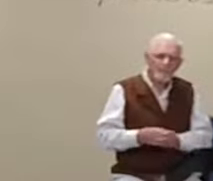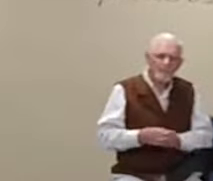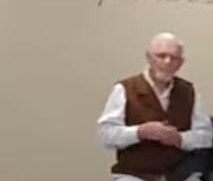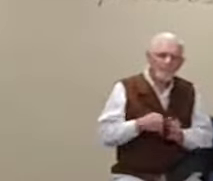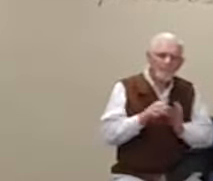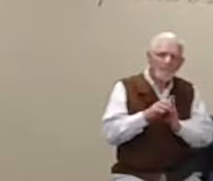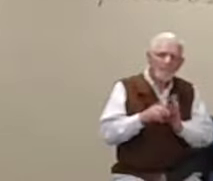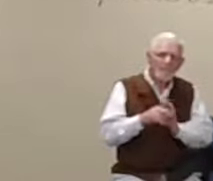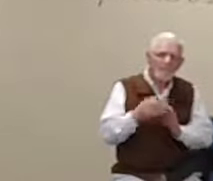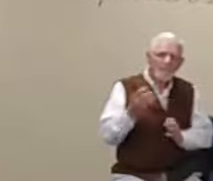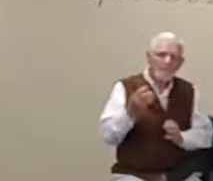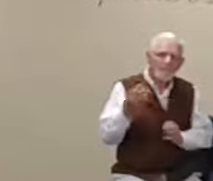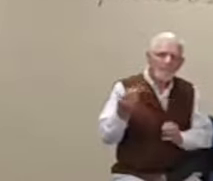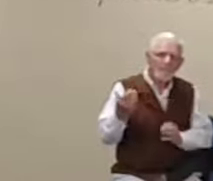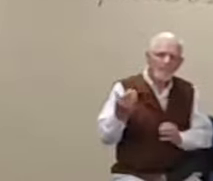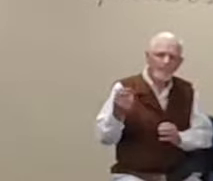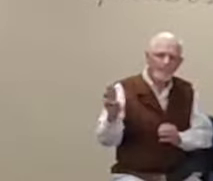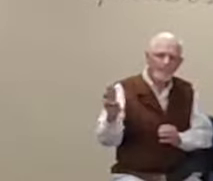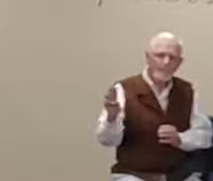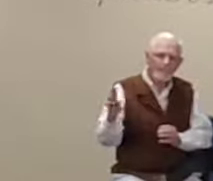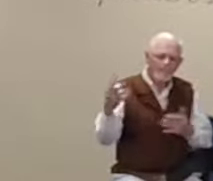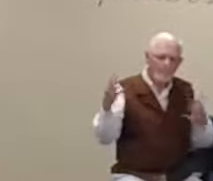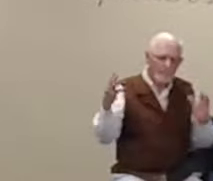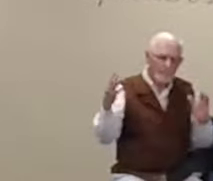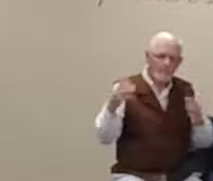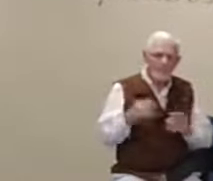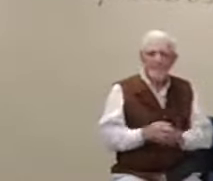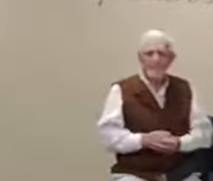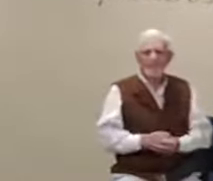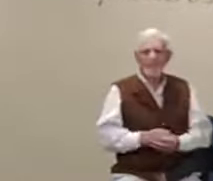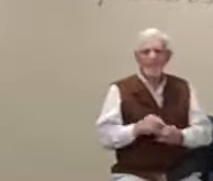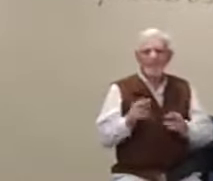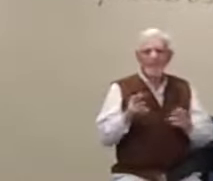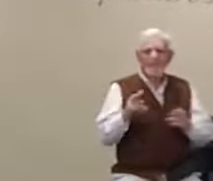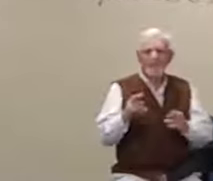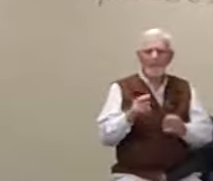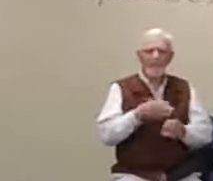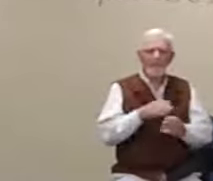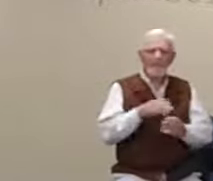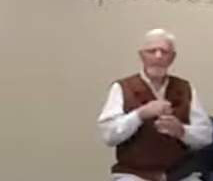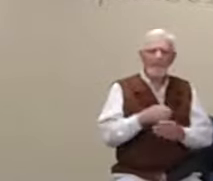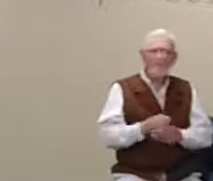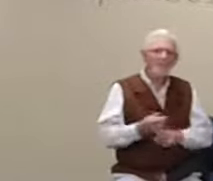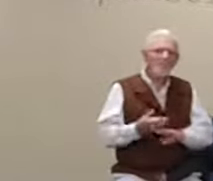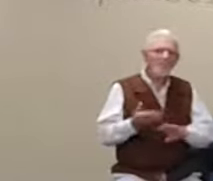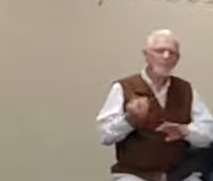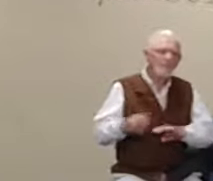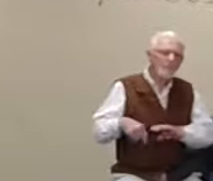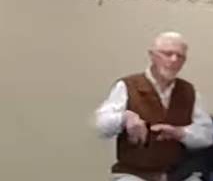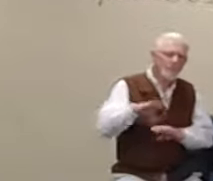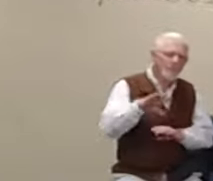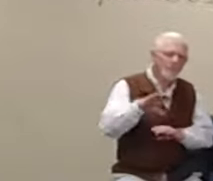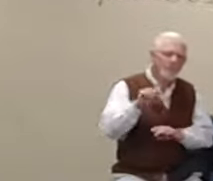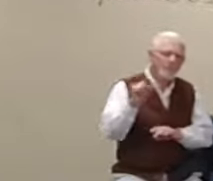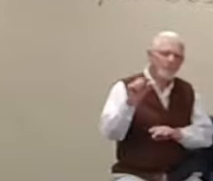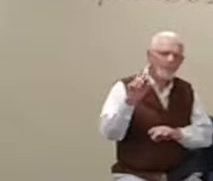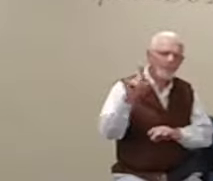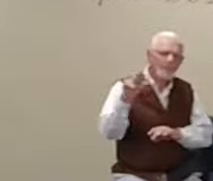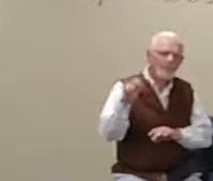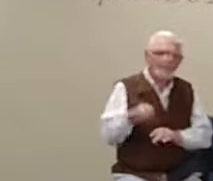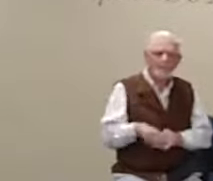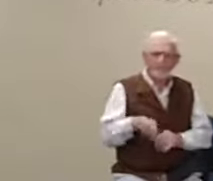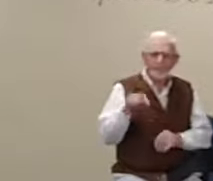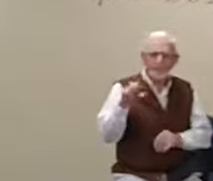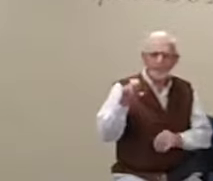already taken place. And right now, they're getting ready to sing the hymn before they go out and to the Garden of Gethsemane.